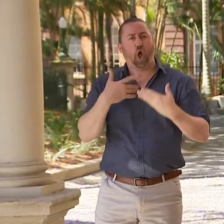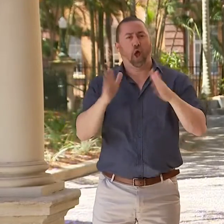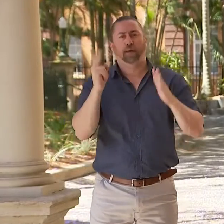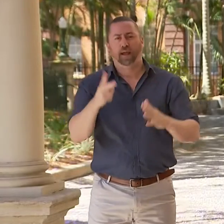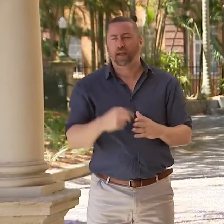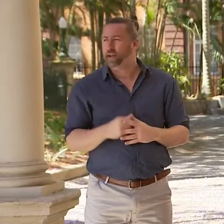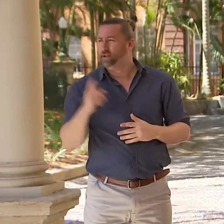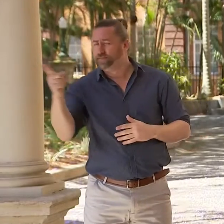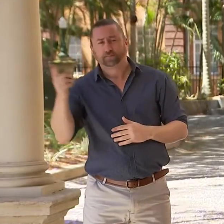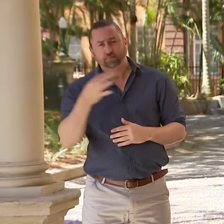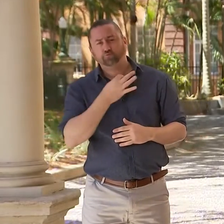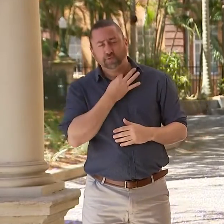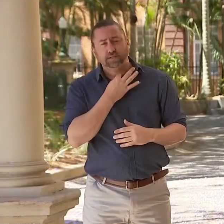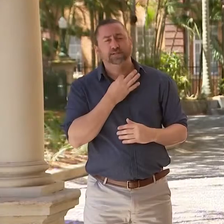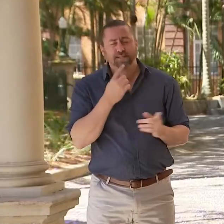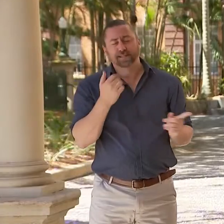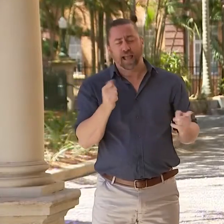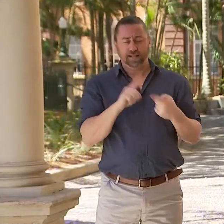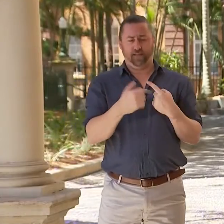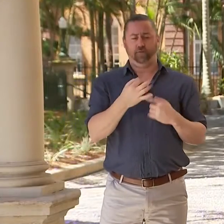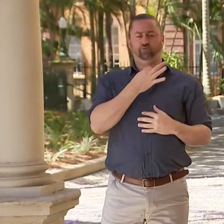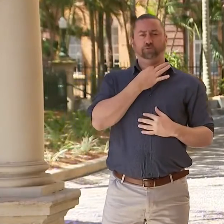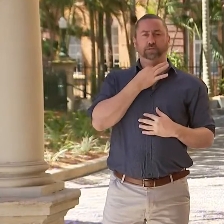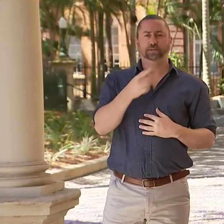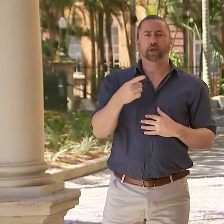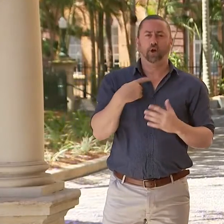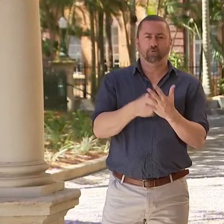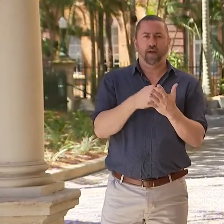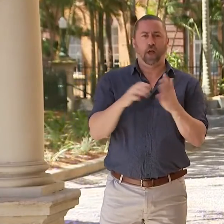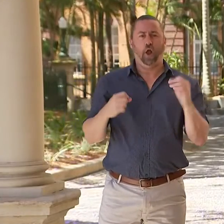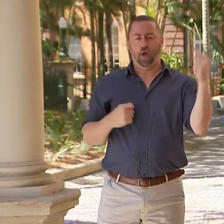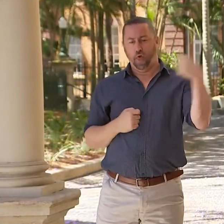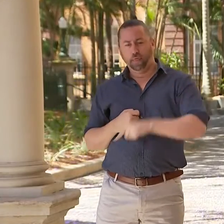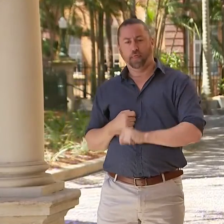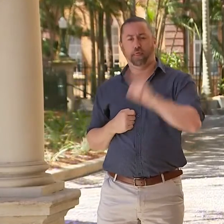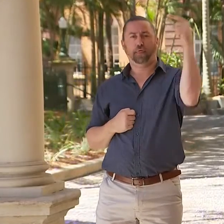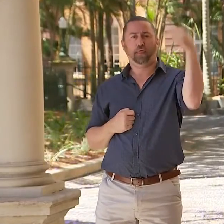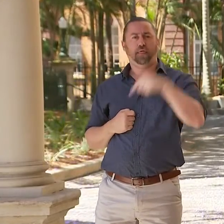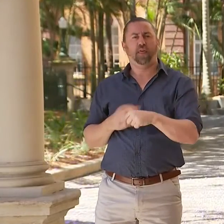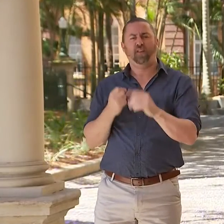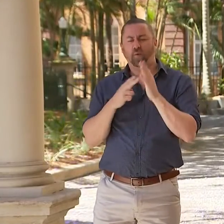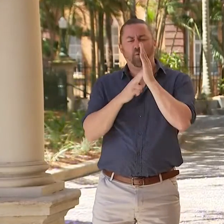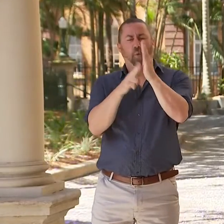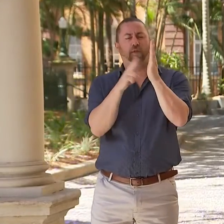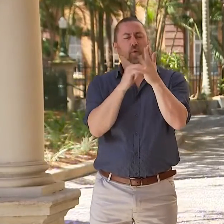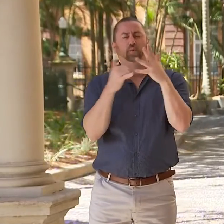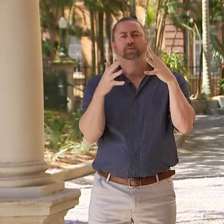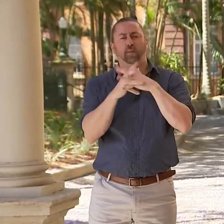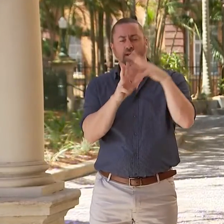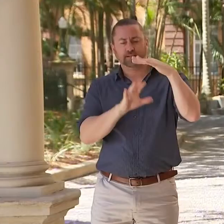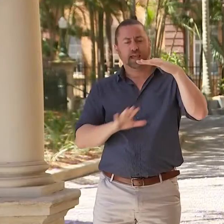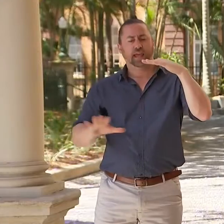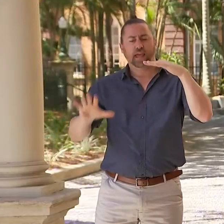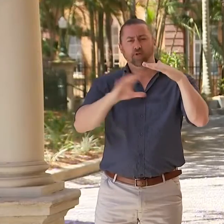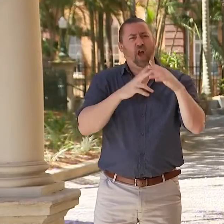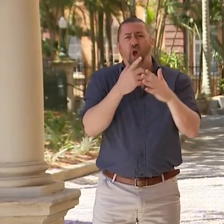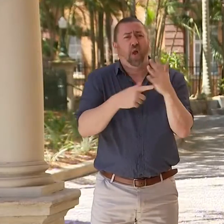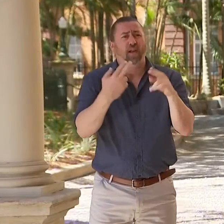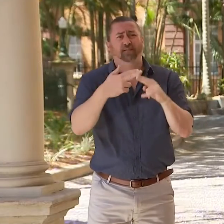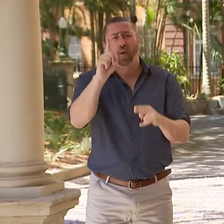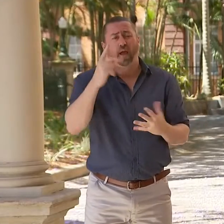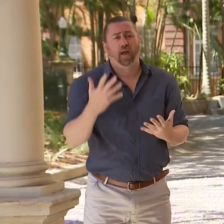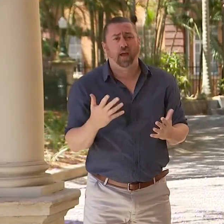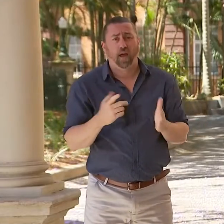I would prefer that people limit their movement in and out of northern New South Wales, just for the time being, until all